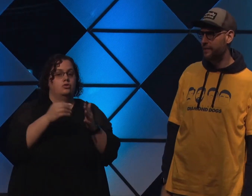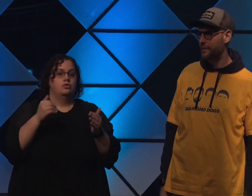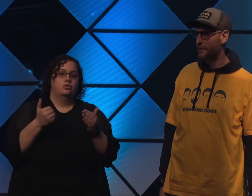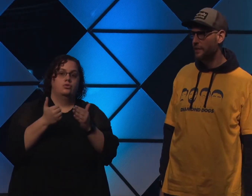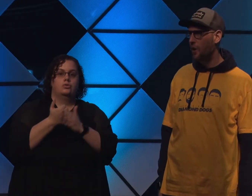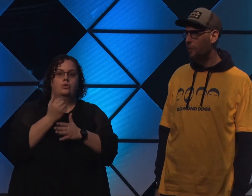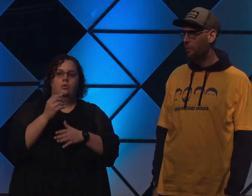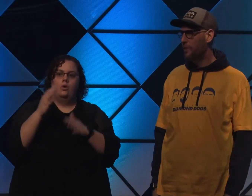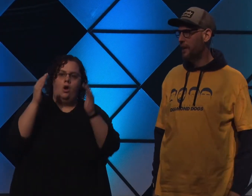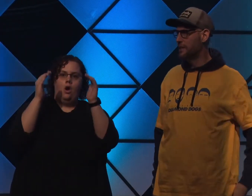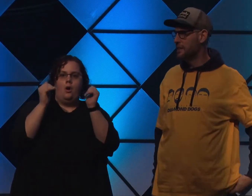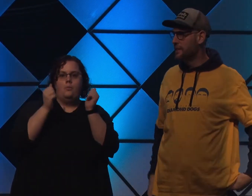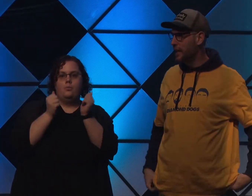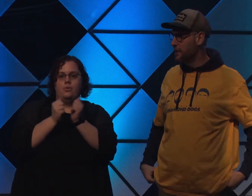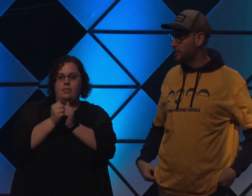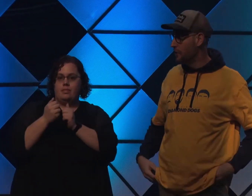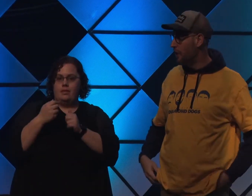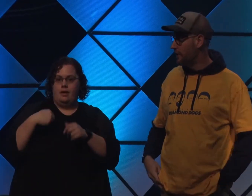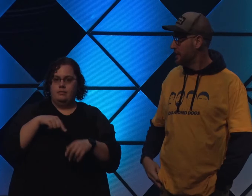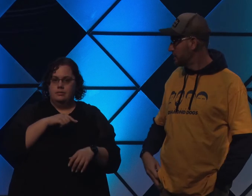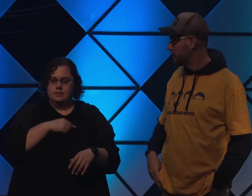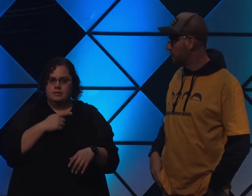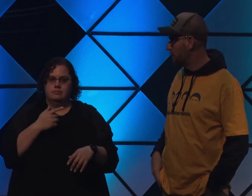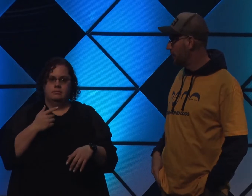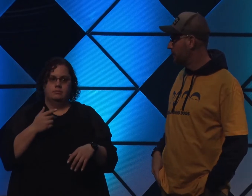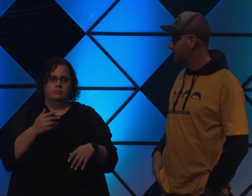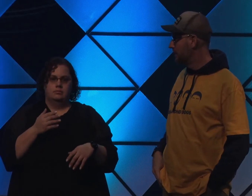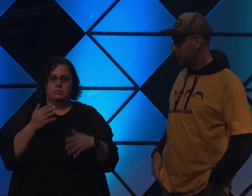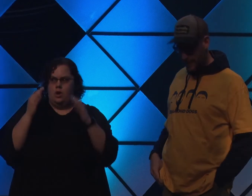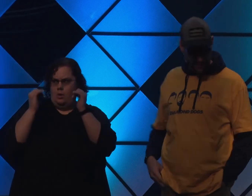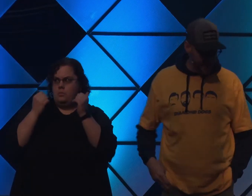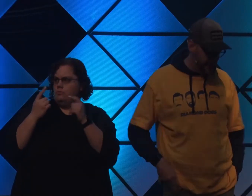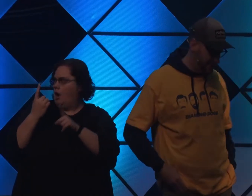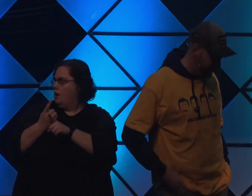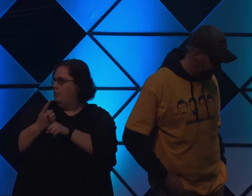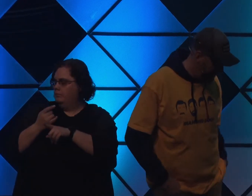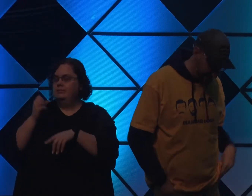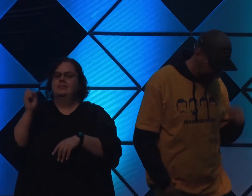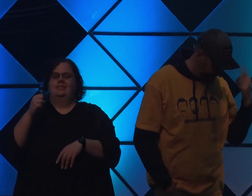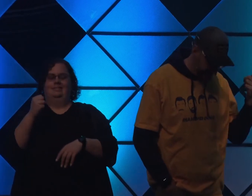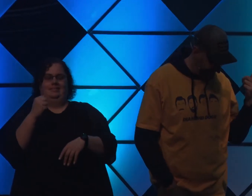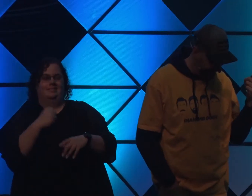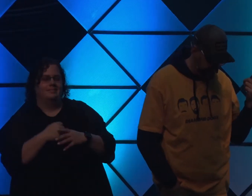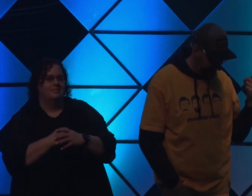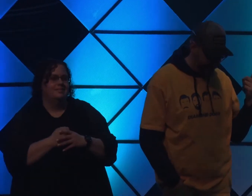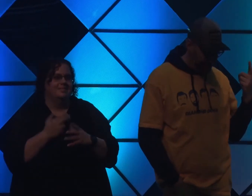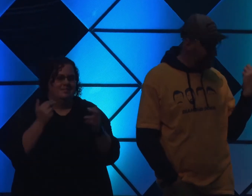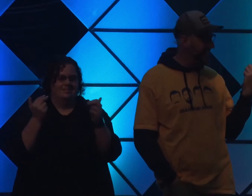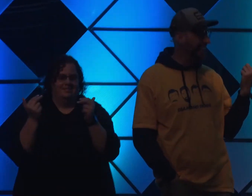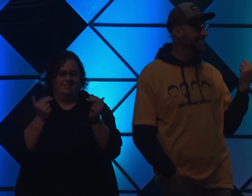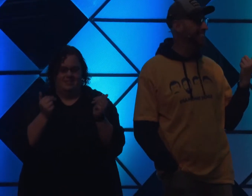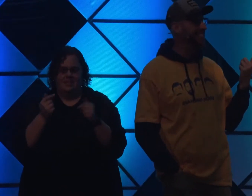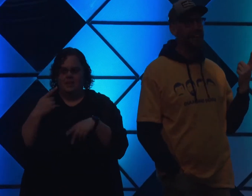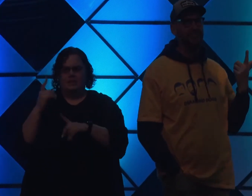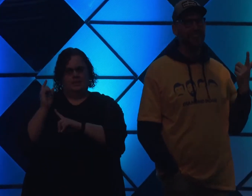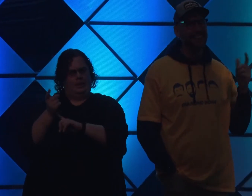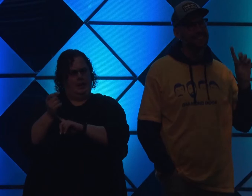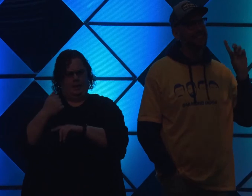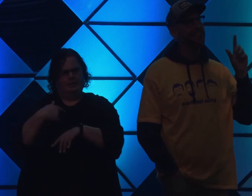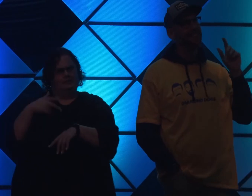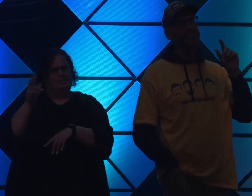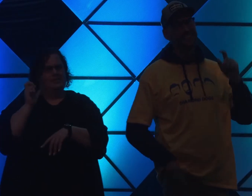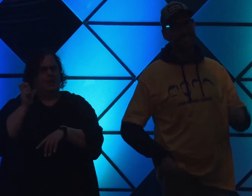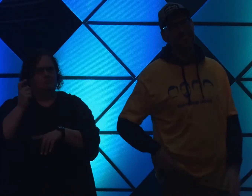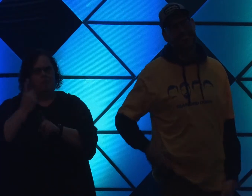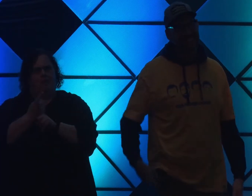Us. Hope with Us is going to take us through the holidays. That's what it's called, right? Yeah. Okay, thank you. For a second, it didn't sound right. And I was